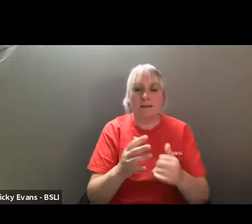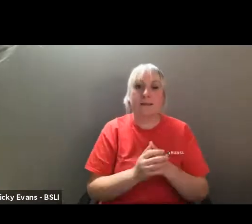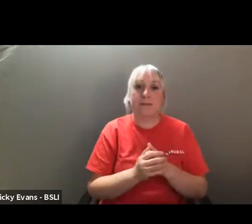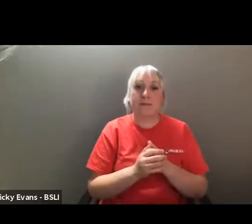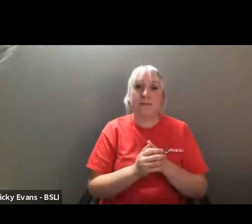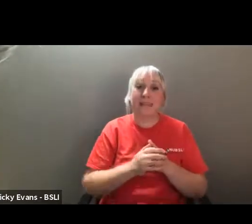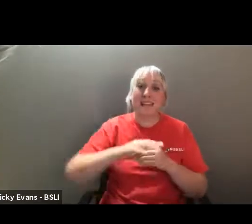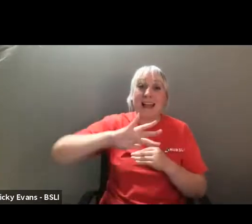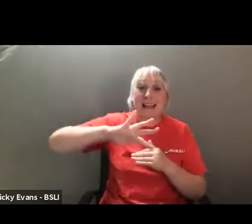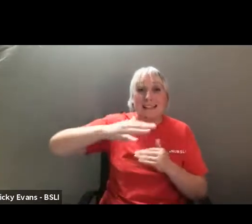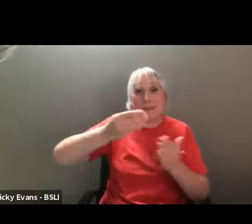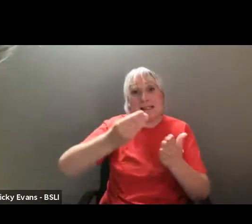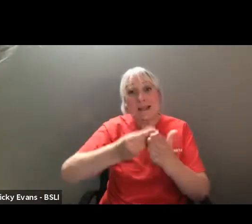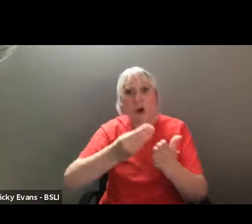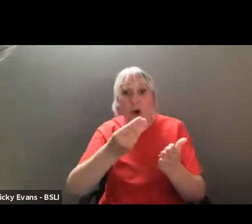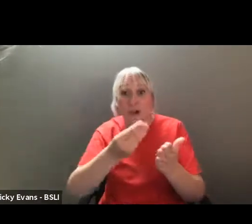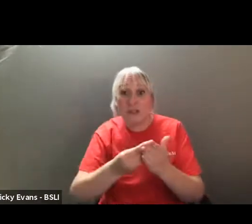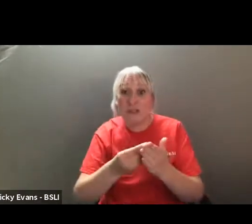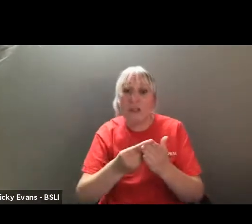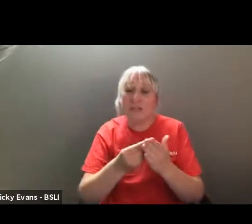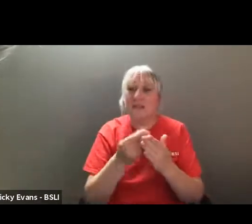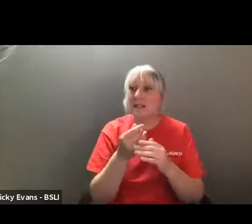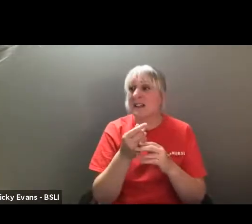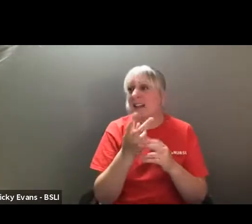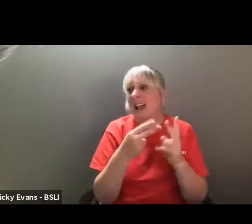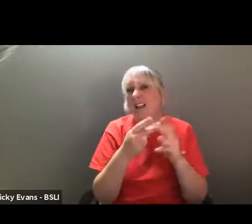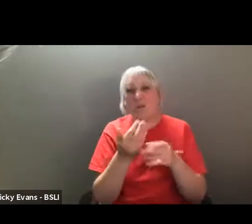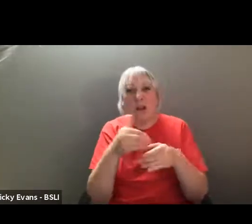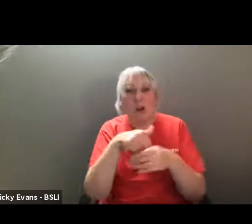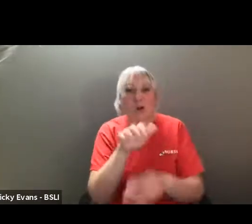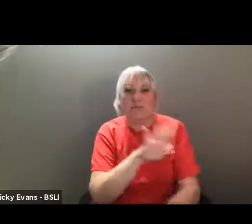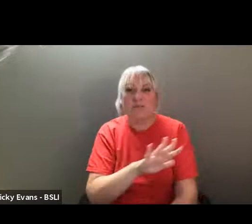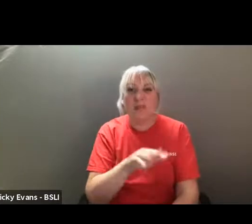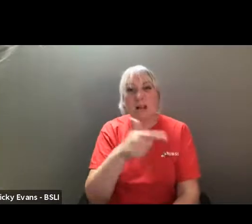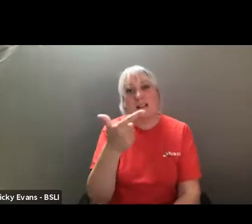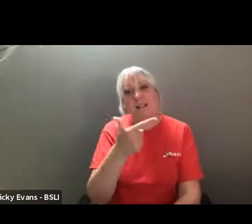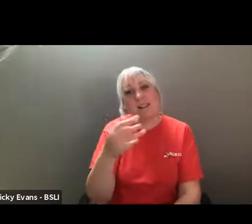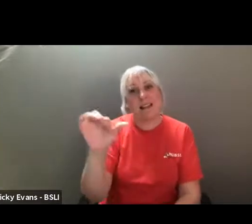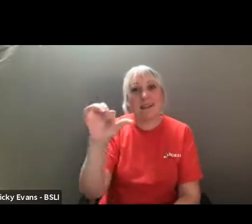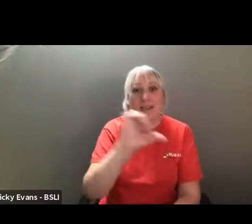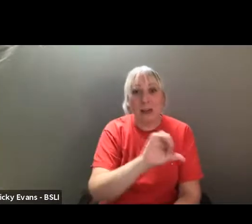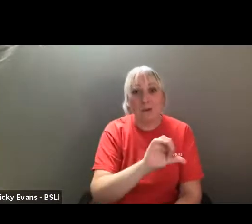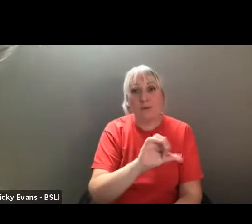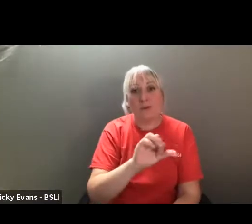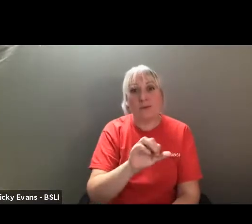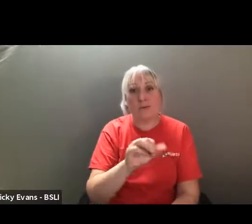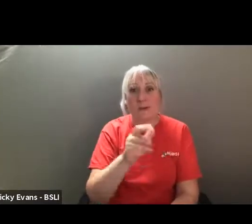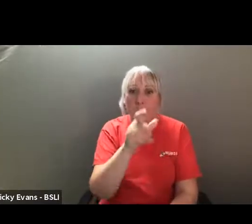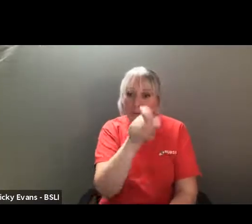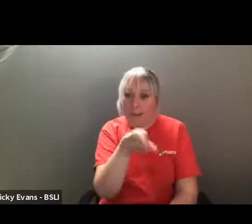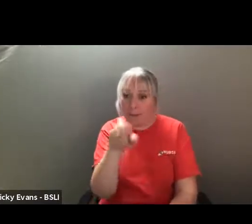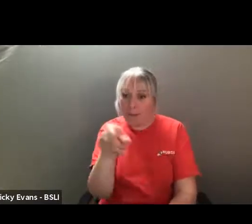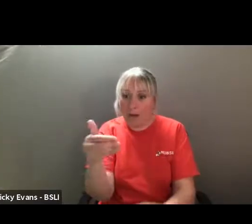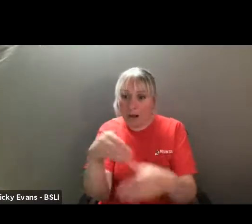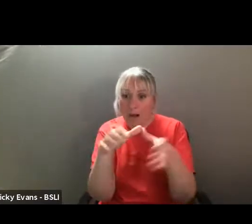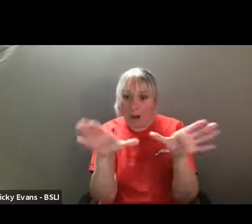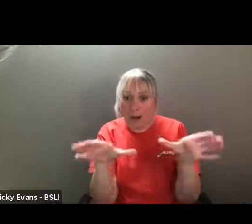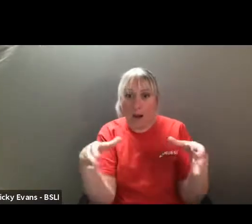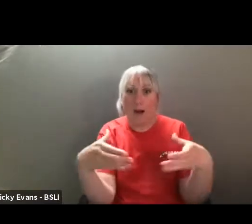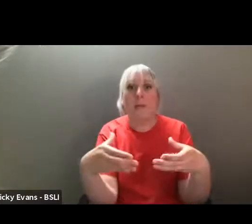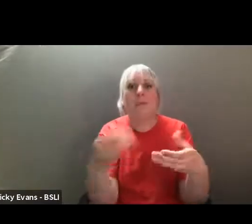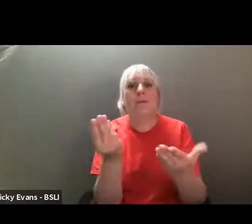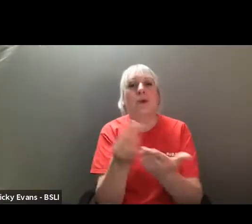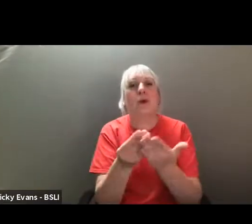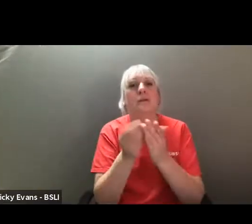pilot with about 17,000 participants across the 4 local authorities would be